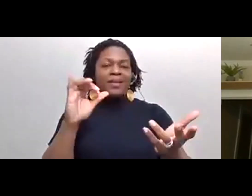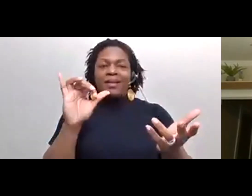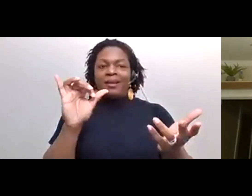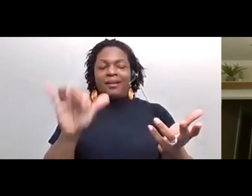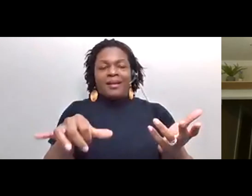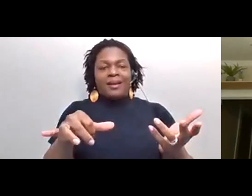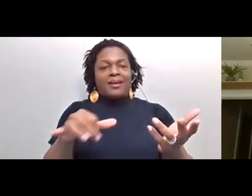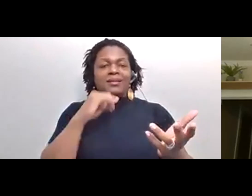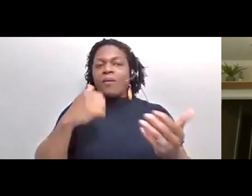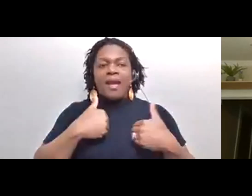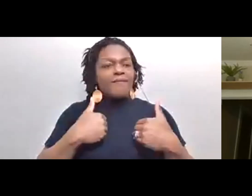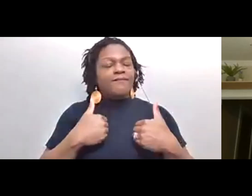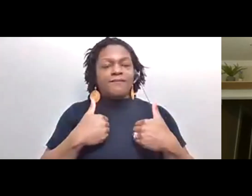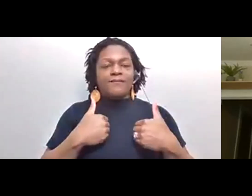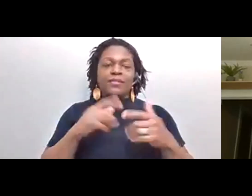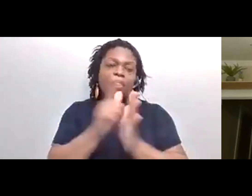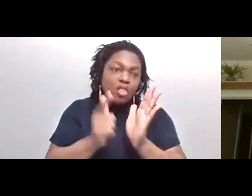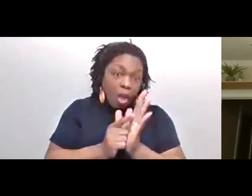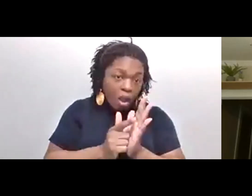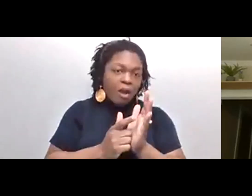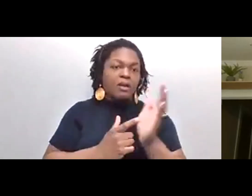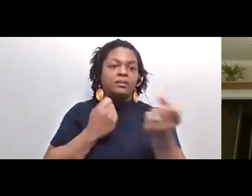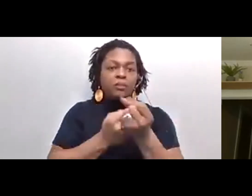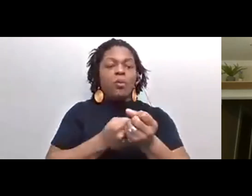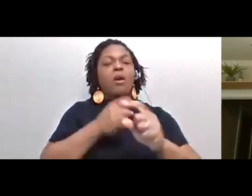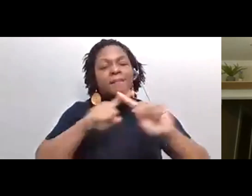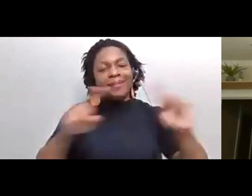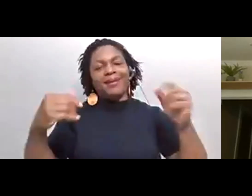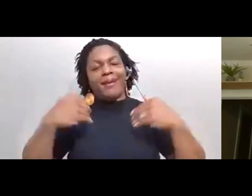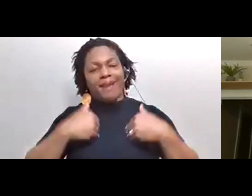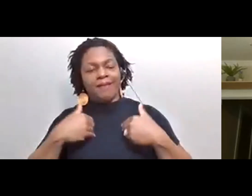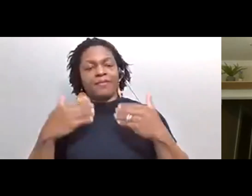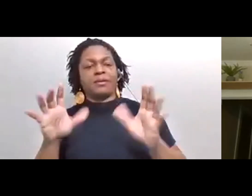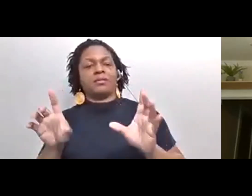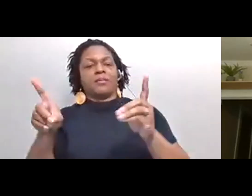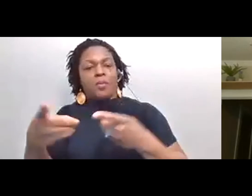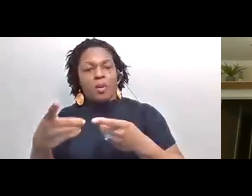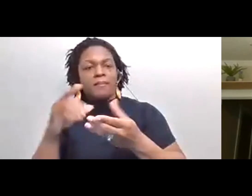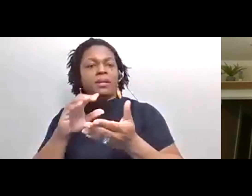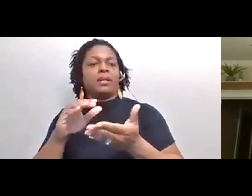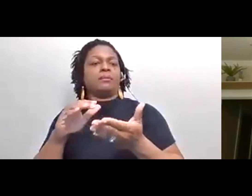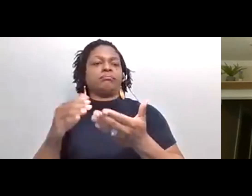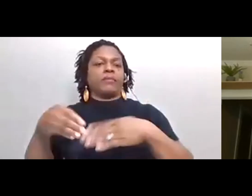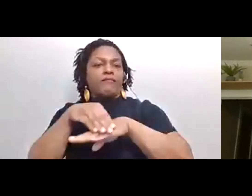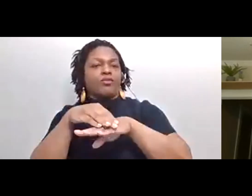law, but it can help the department to give them some cover to sort